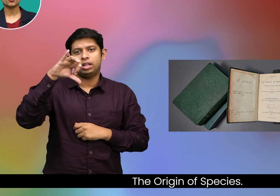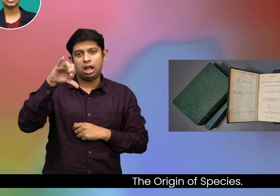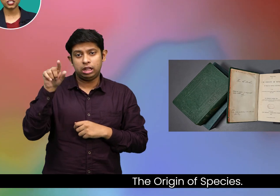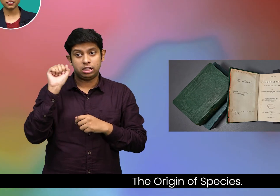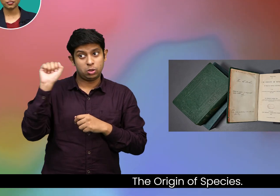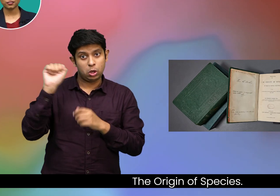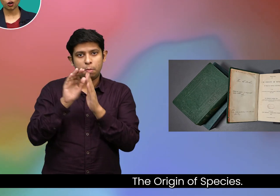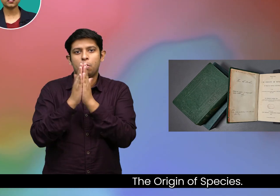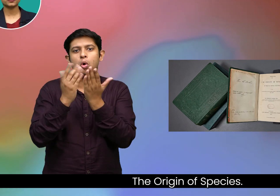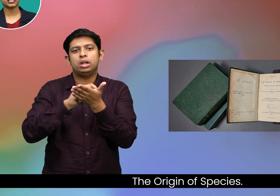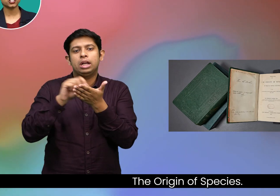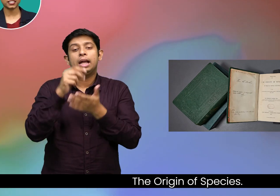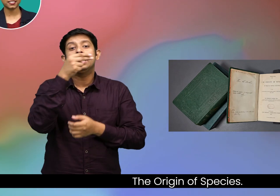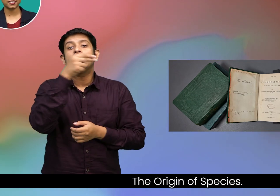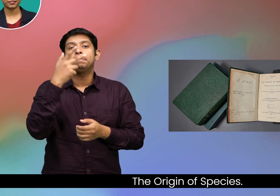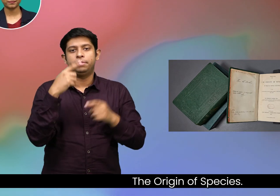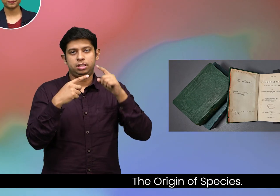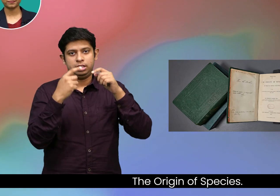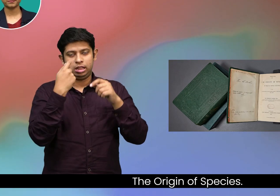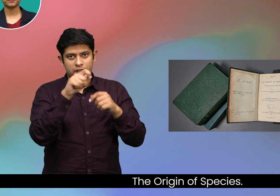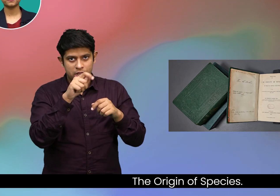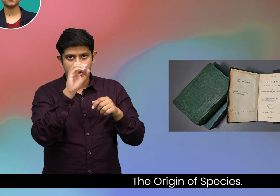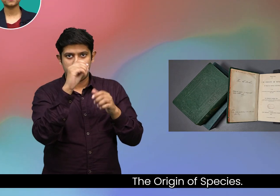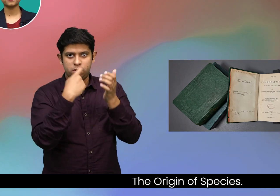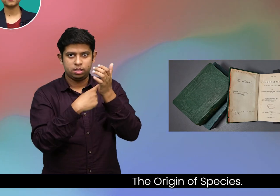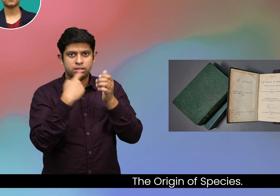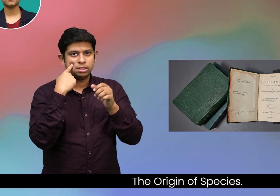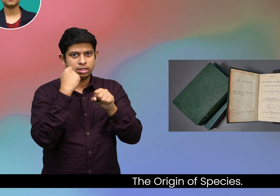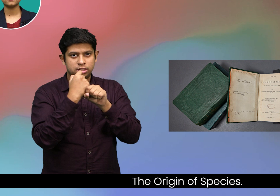The Origin of Species.